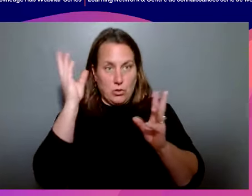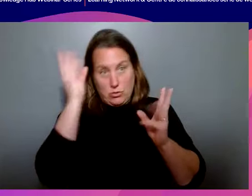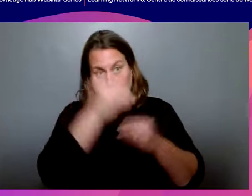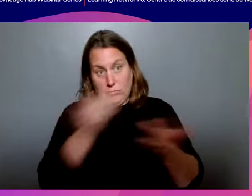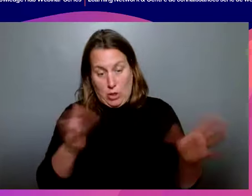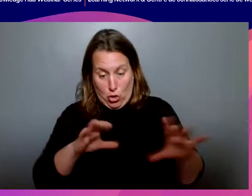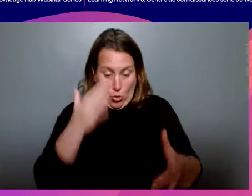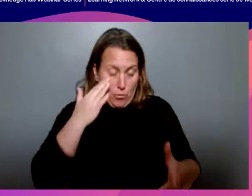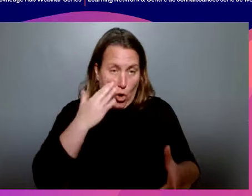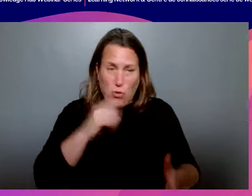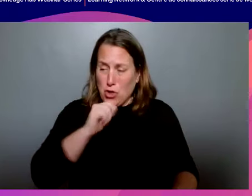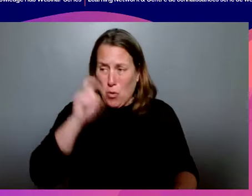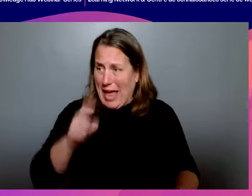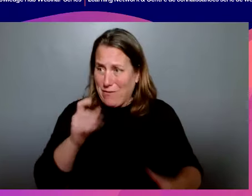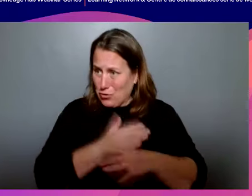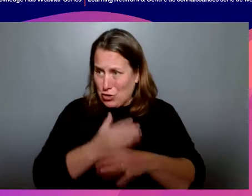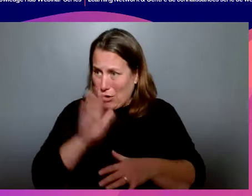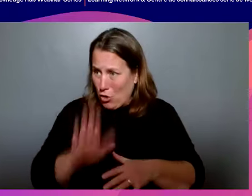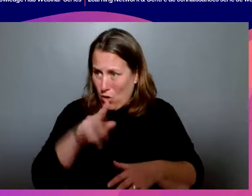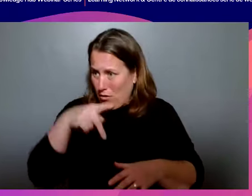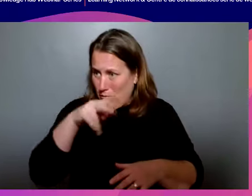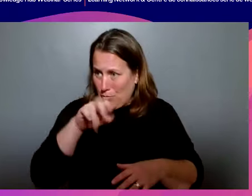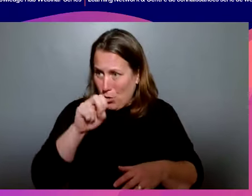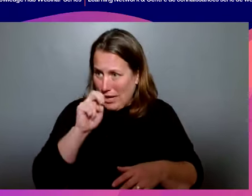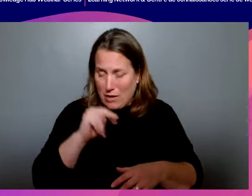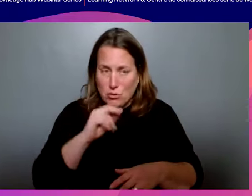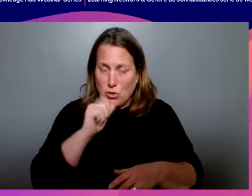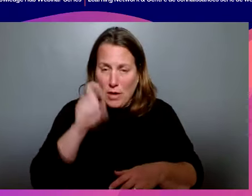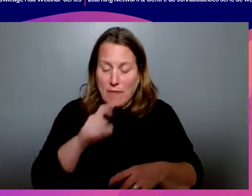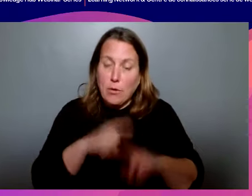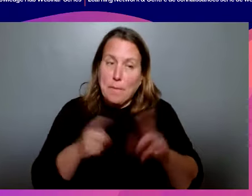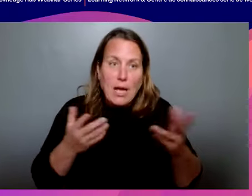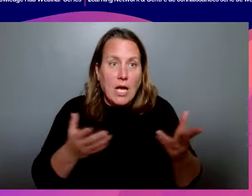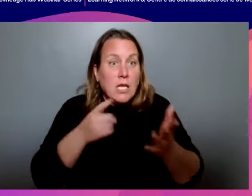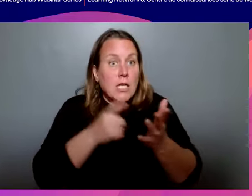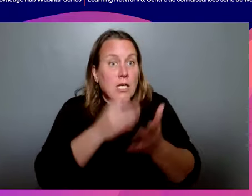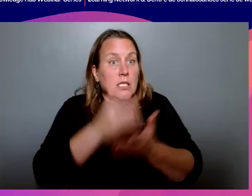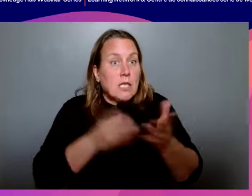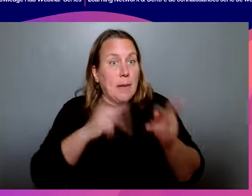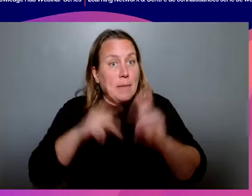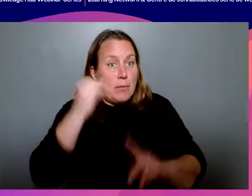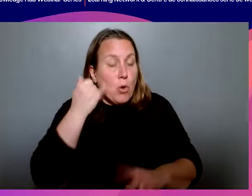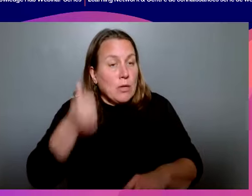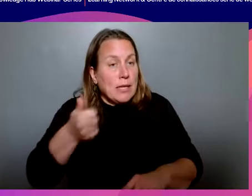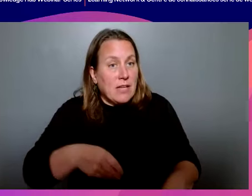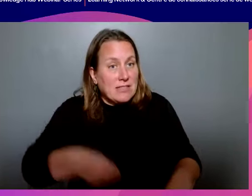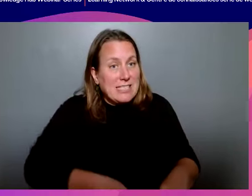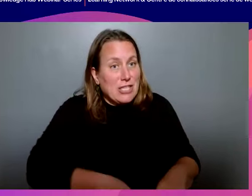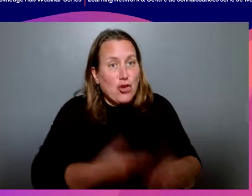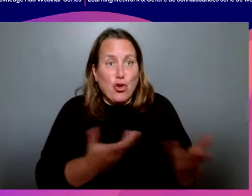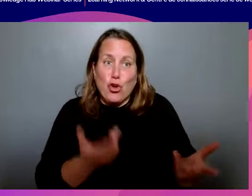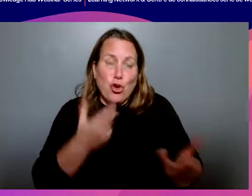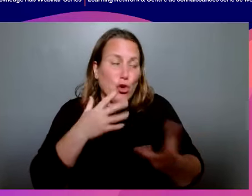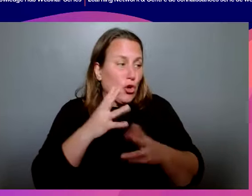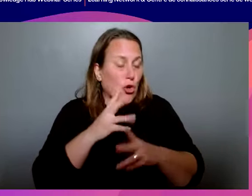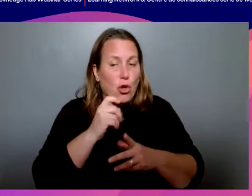they're uncomfortable, but we also have to acknowledge that sometimes people who are cisgender will